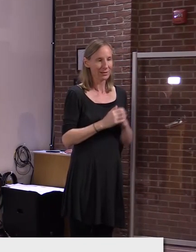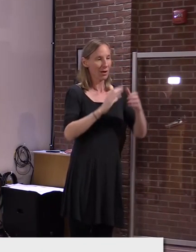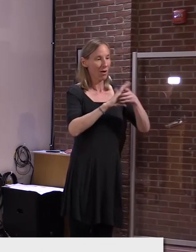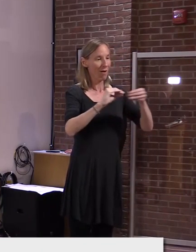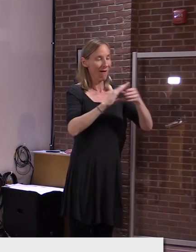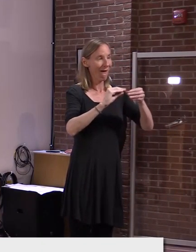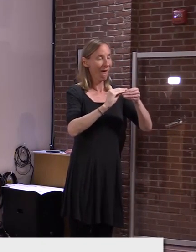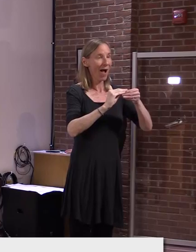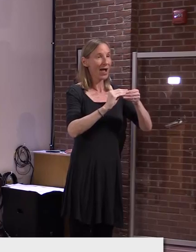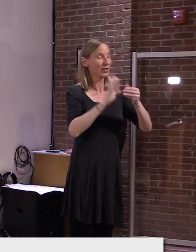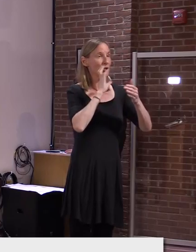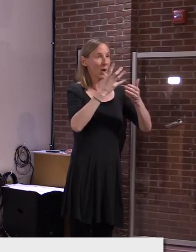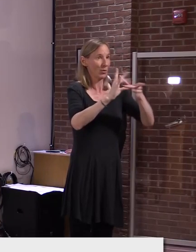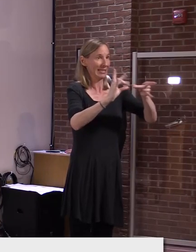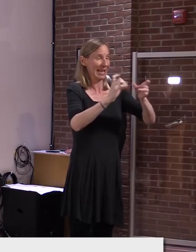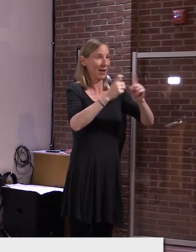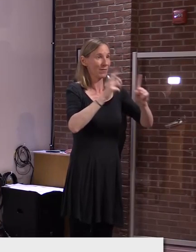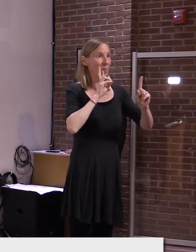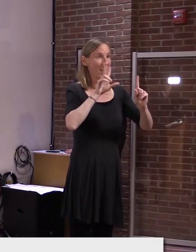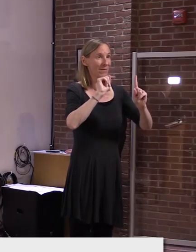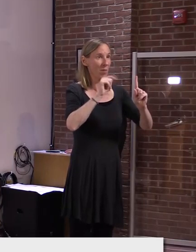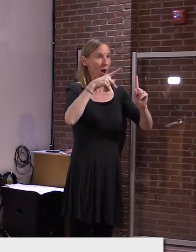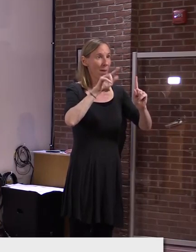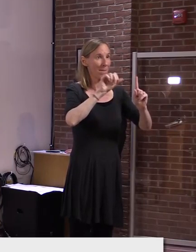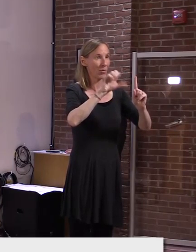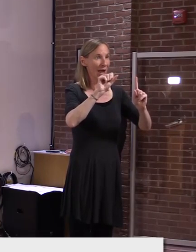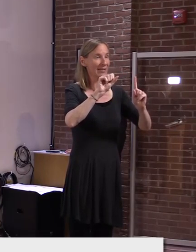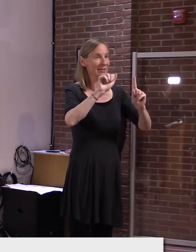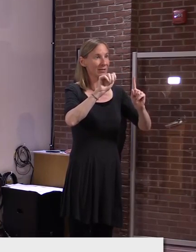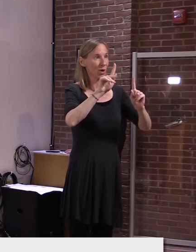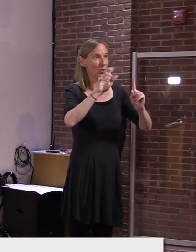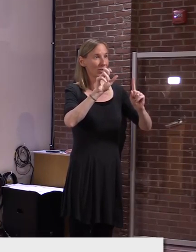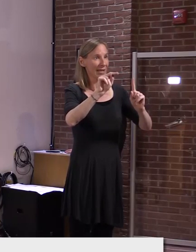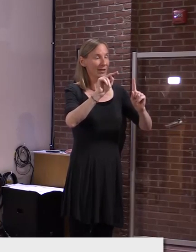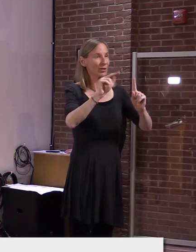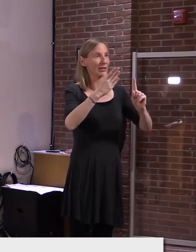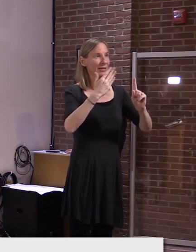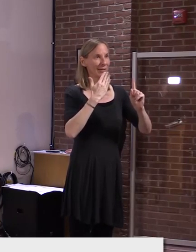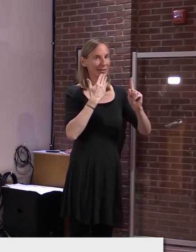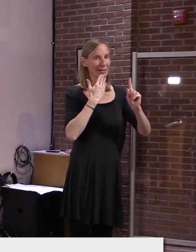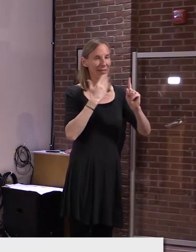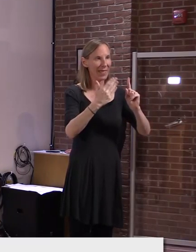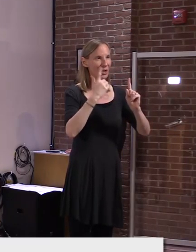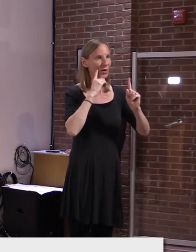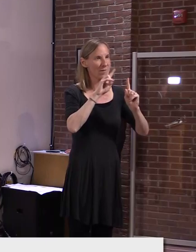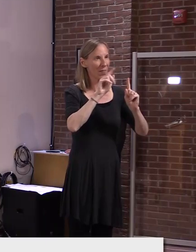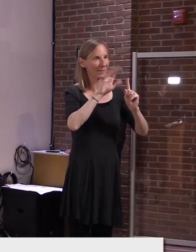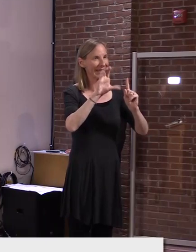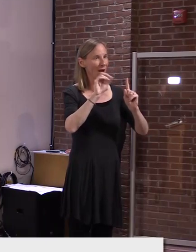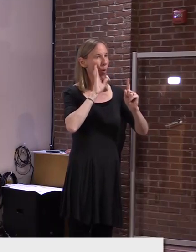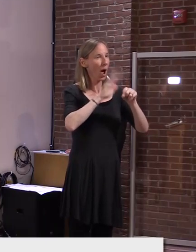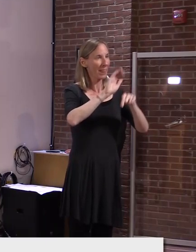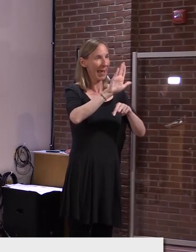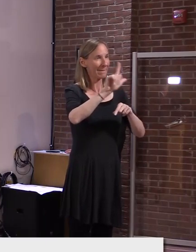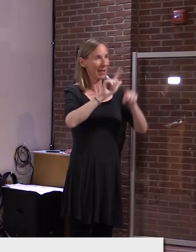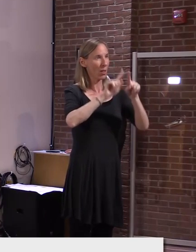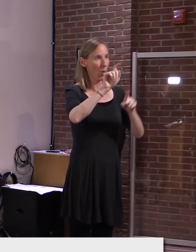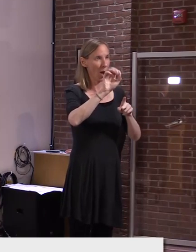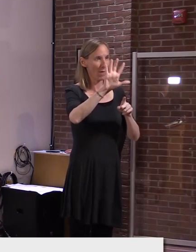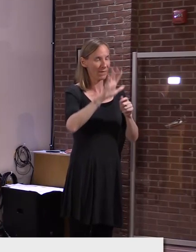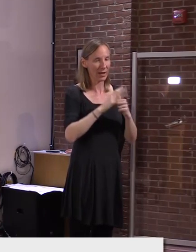Press Association and many Vermonters, thank you for the veto of S-105, a bill that would substantially reduce